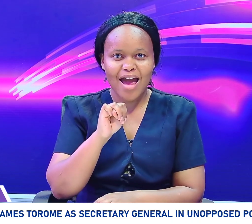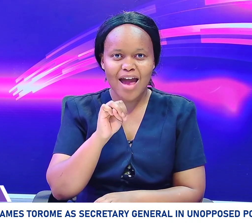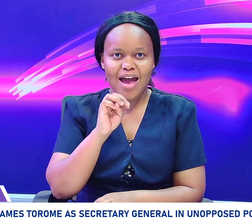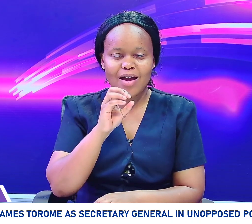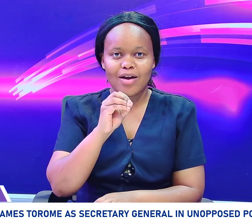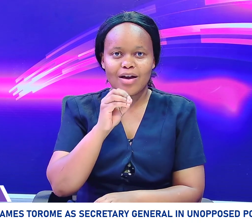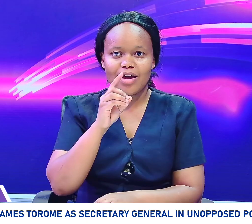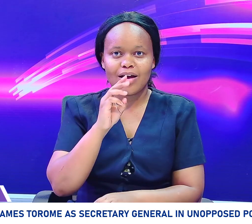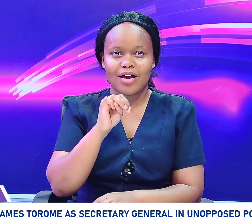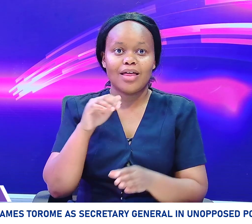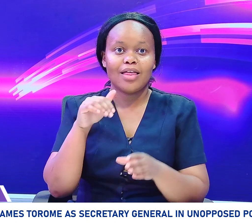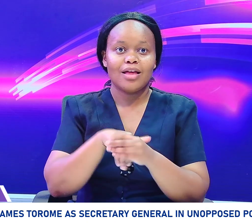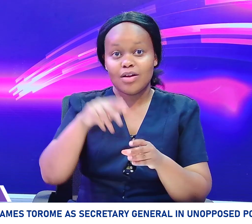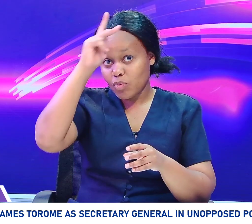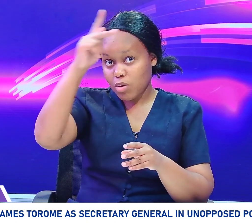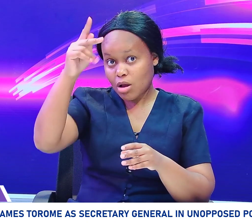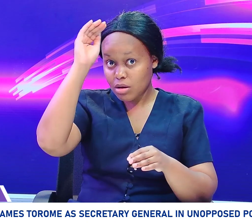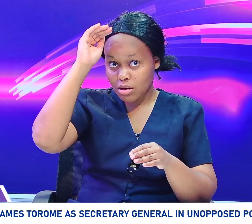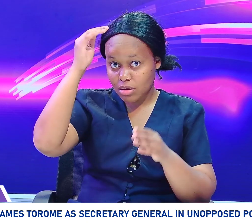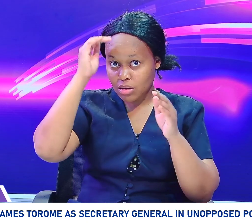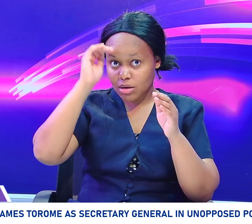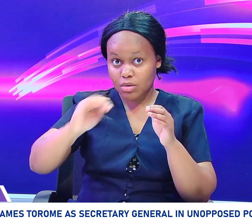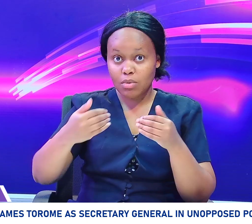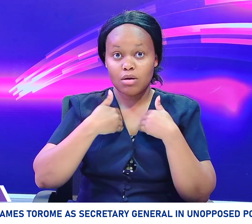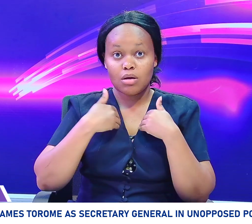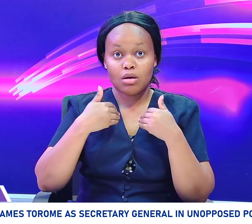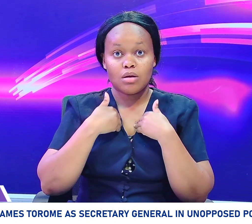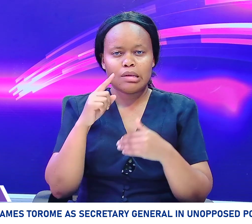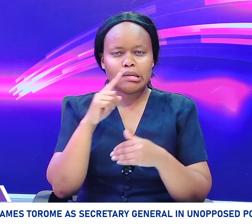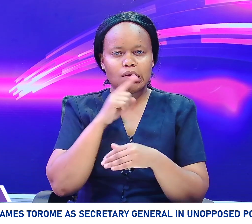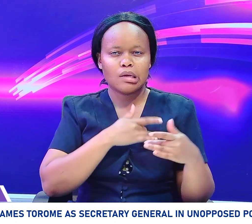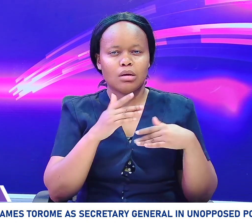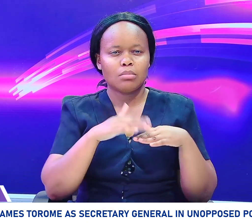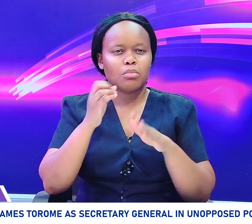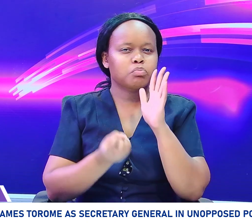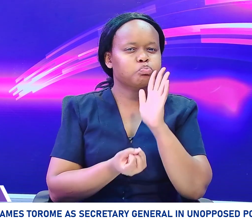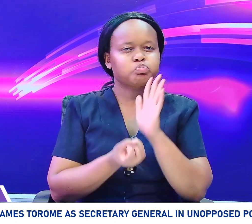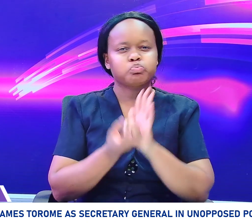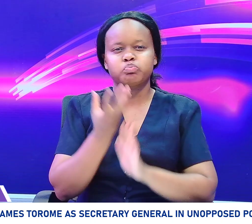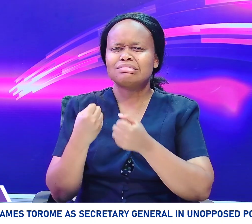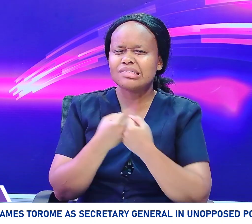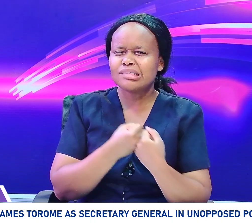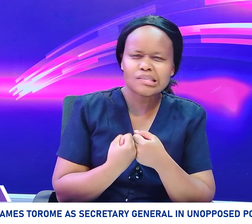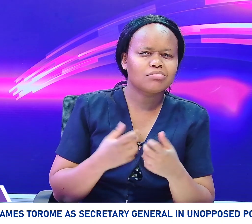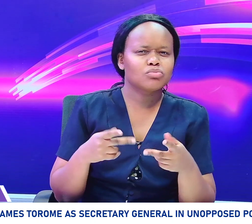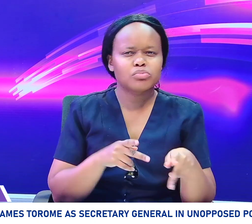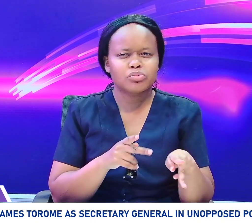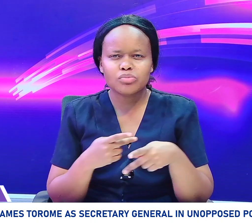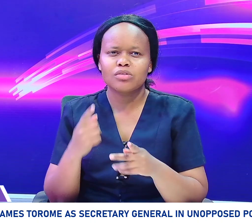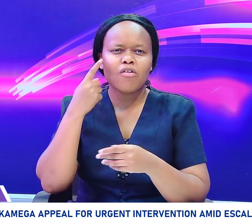raised concerns over growing internal challenges within the party, calling for